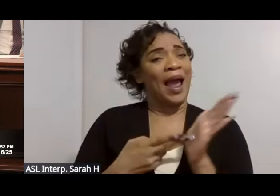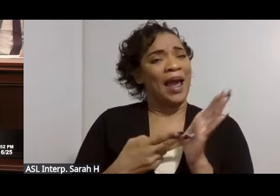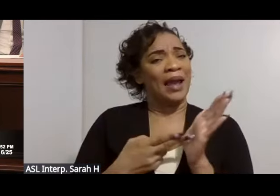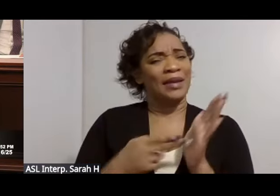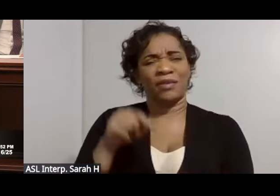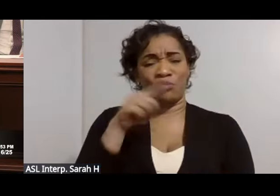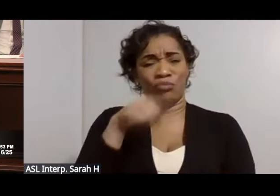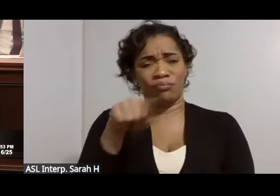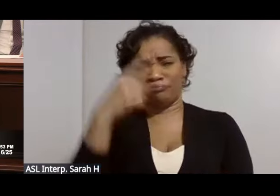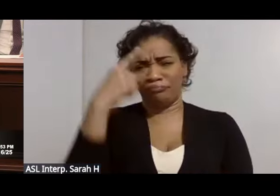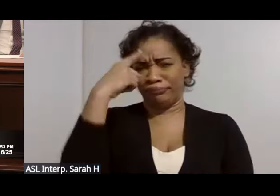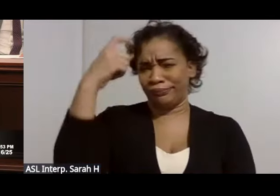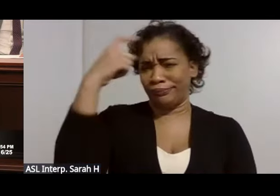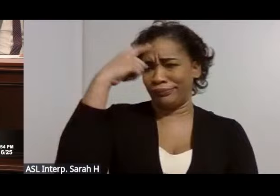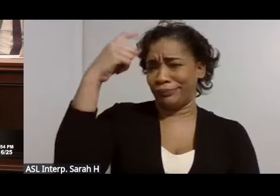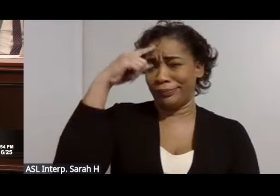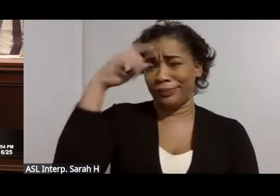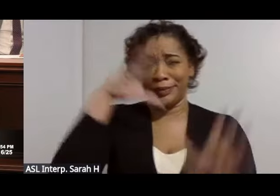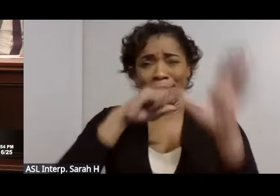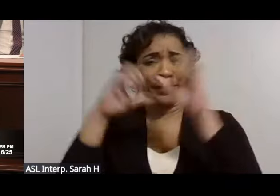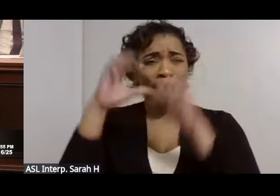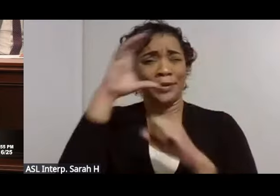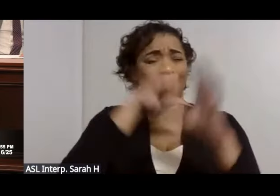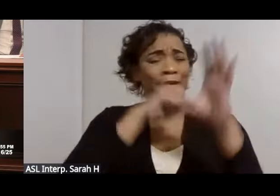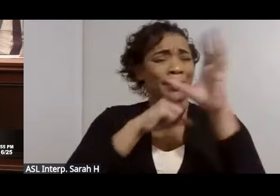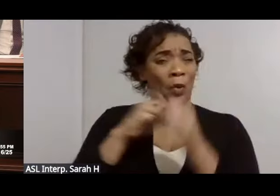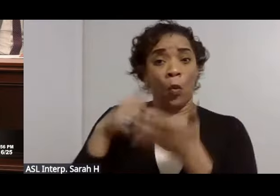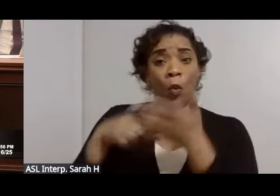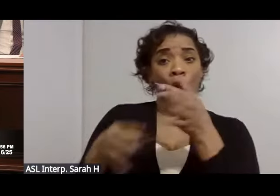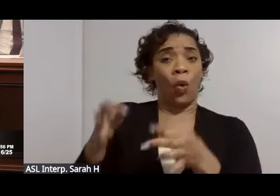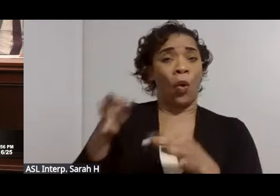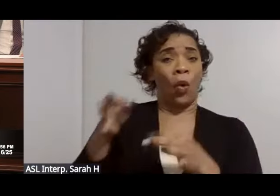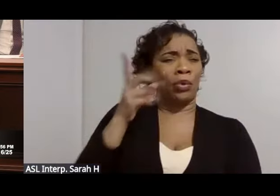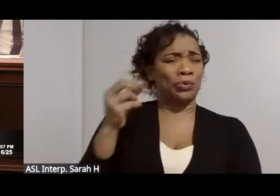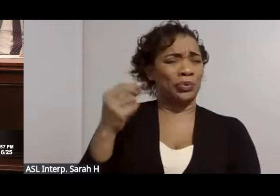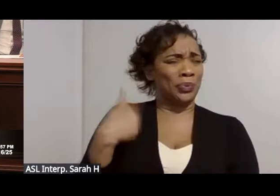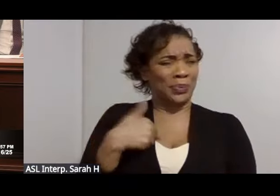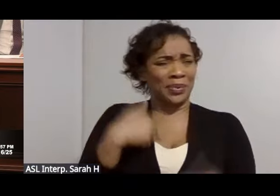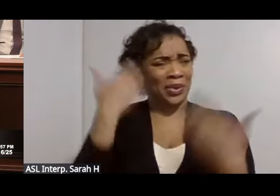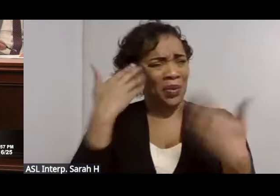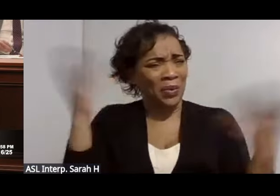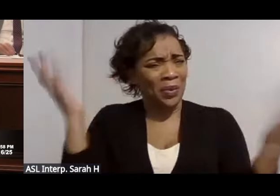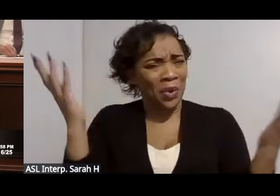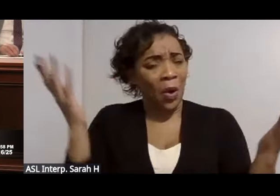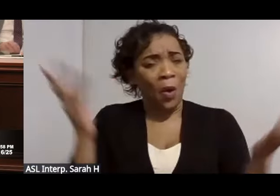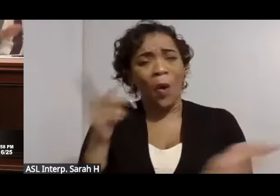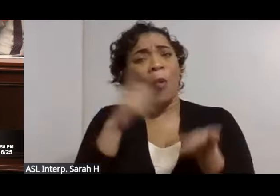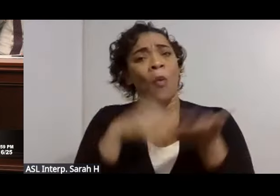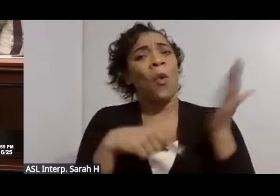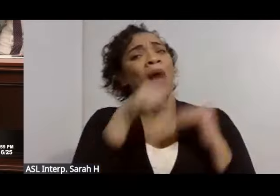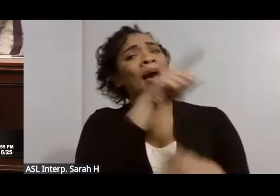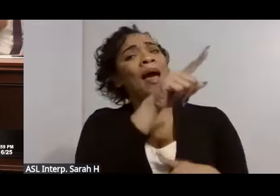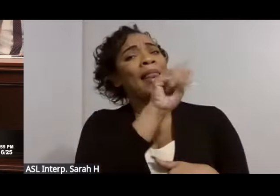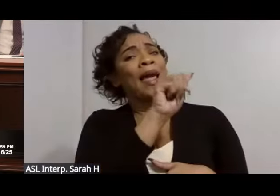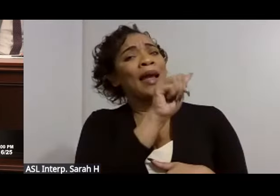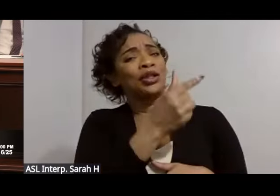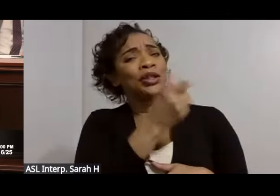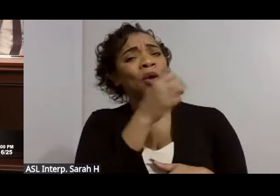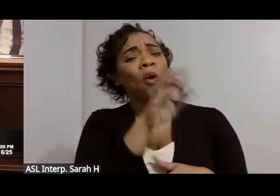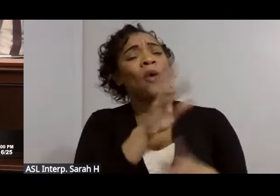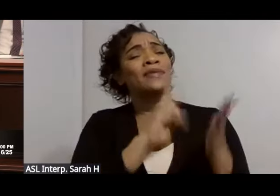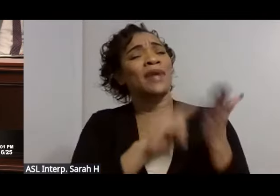speculative. We don't know what a court will do. We don't know what the Michigan Secretary of State or Attorney General will agree to, or what the